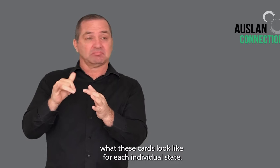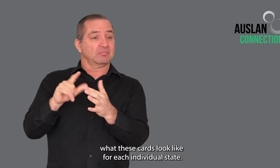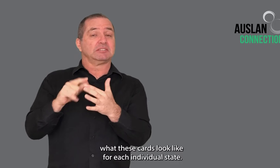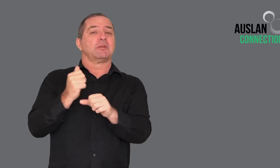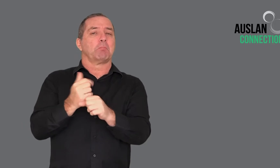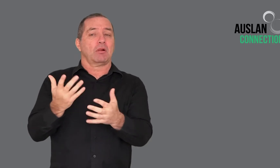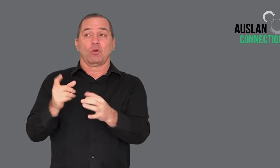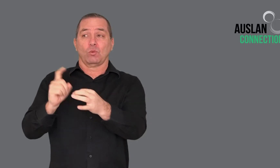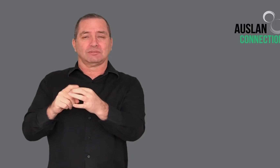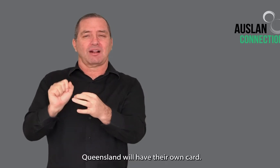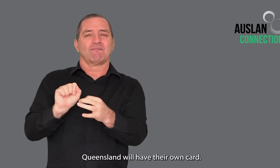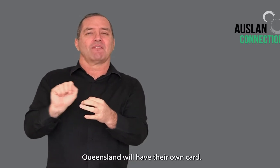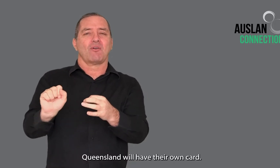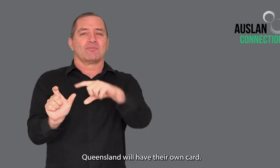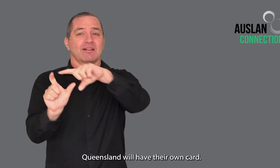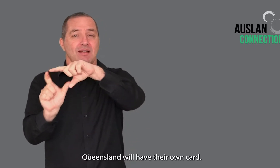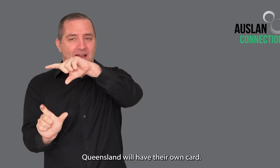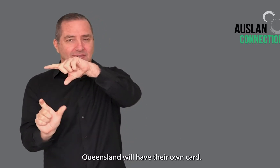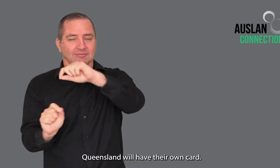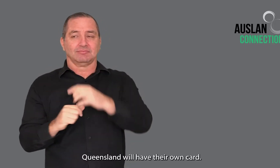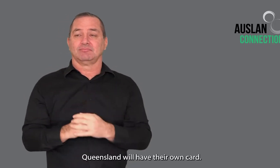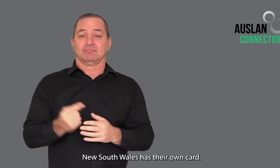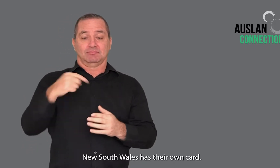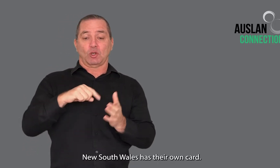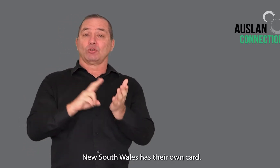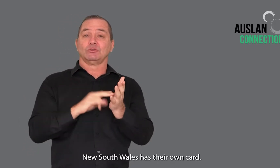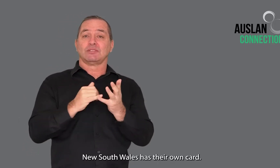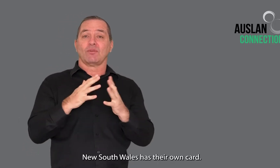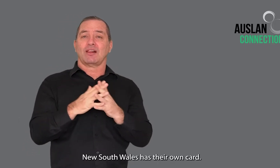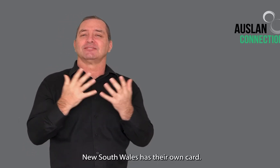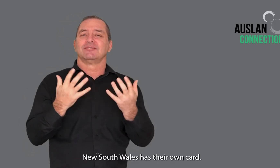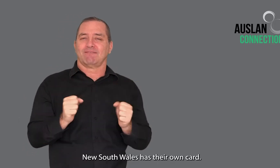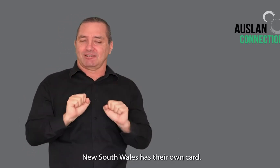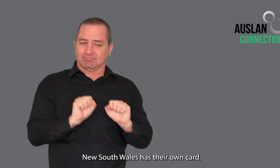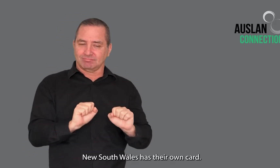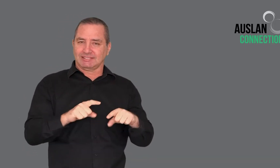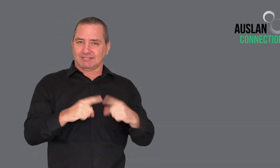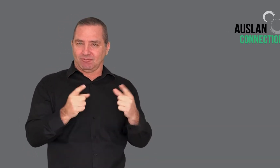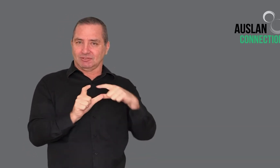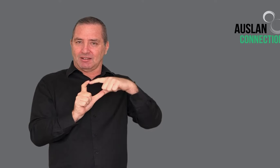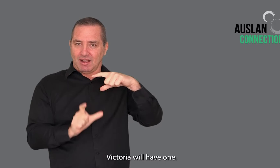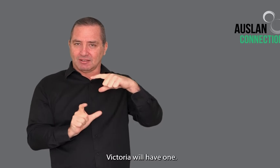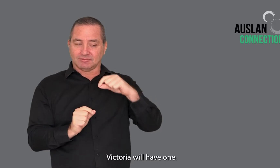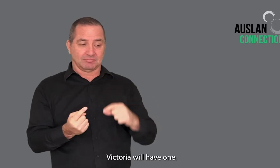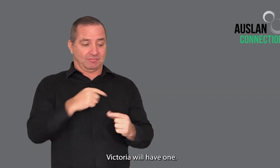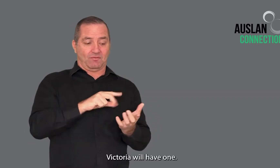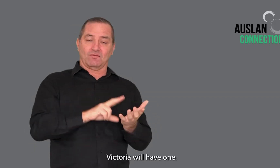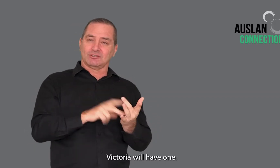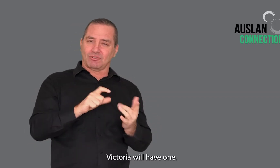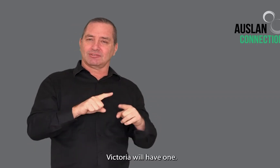state. Queensland will have their own card. New South Wales has their own card. Victoria will have one,